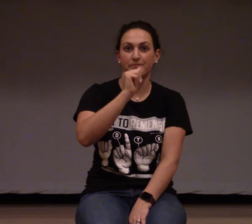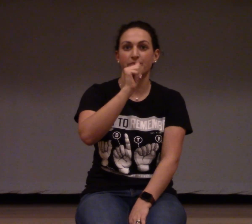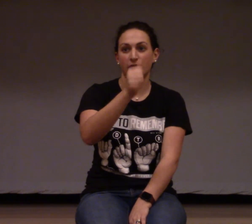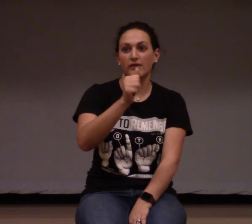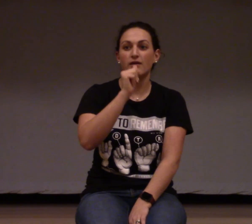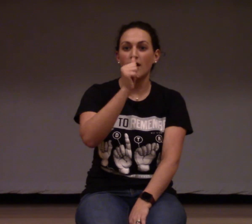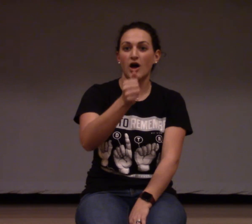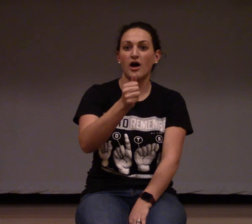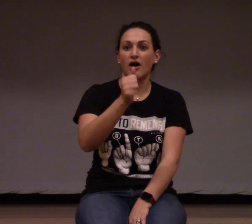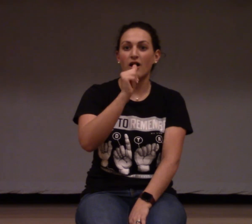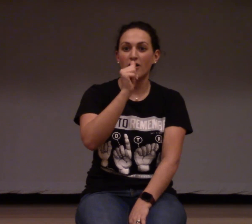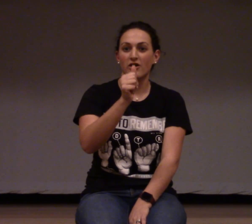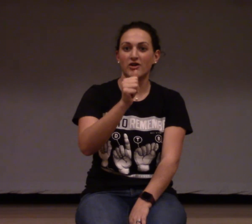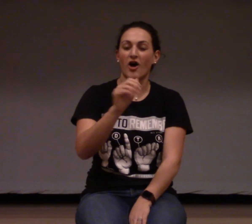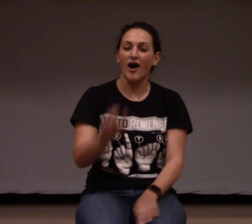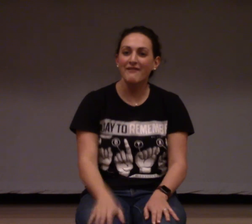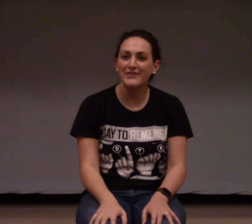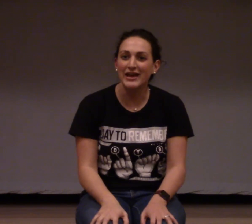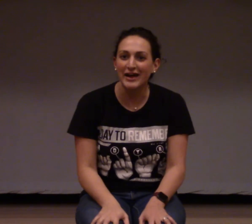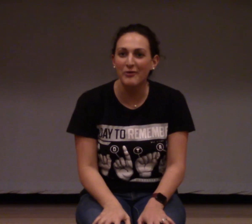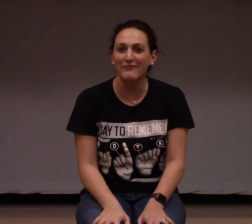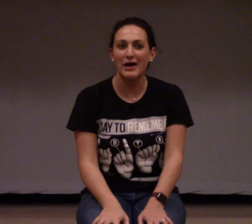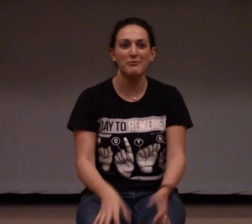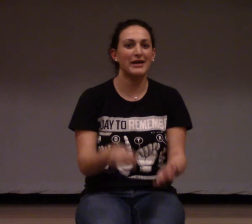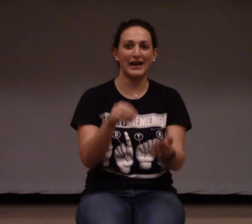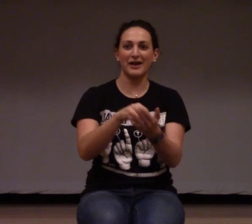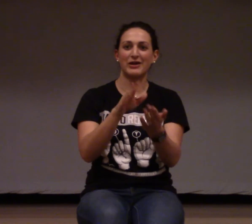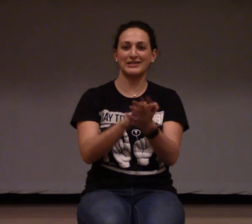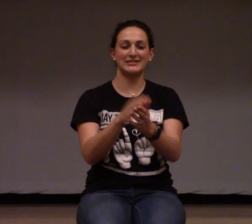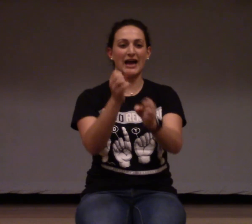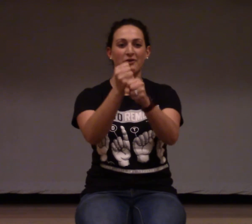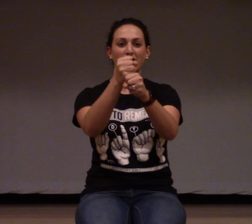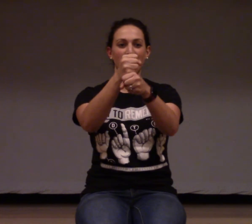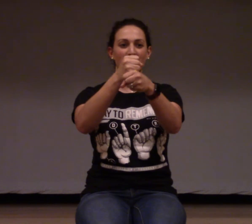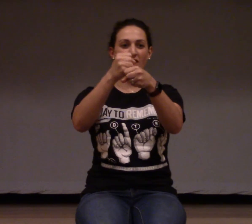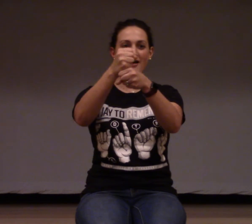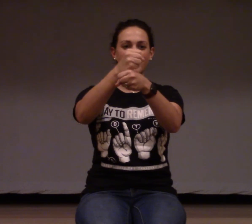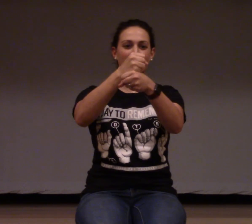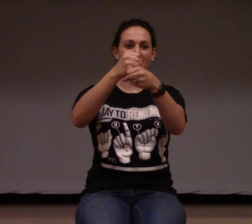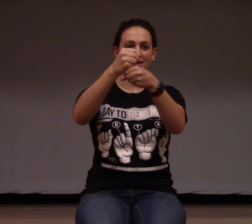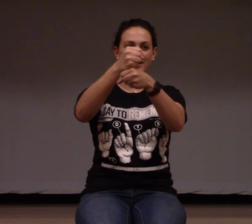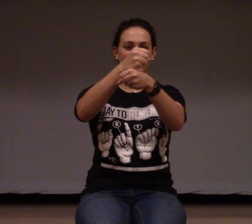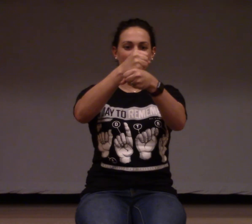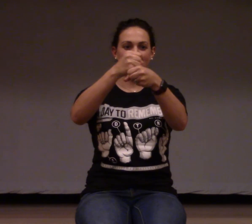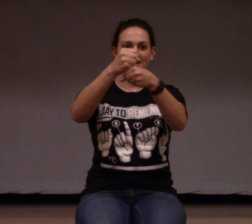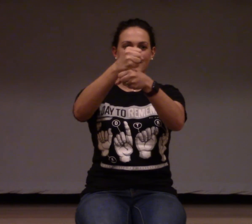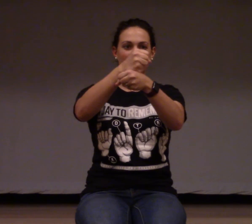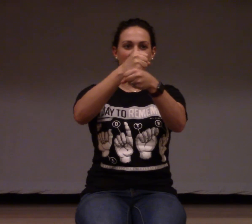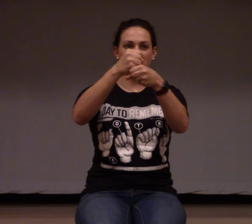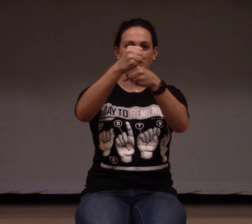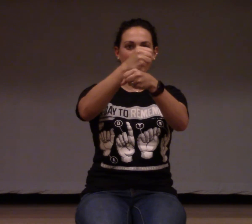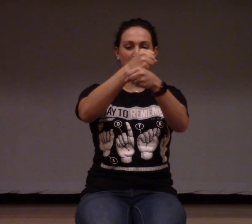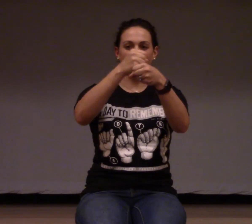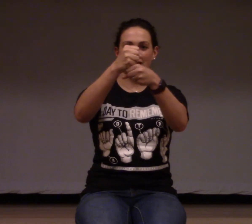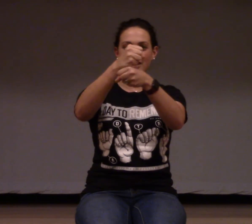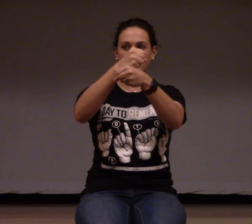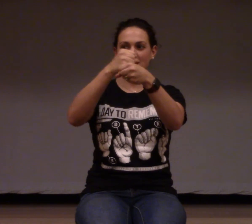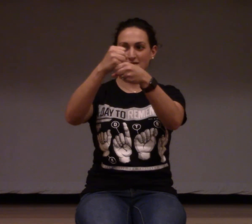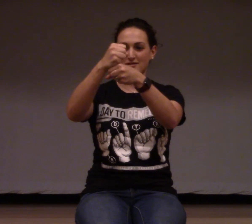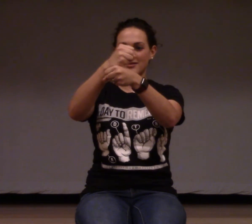How about coffee? Coffee. I don't have that. Man, I got to write this down. Coffee. Like you're grinding it.